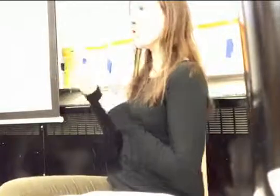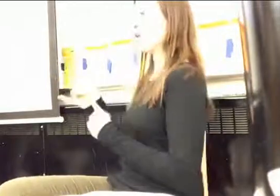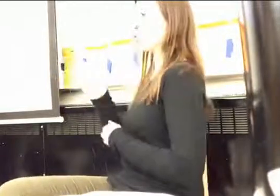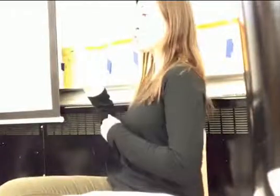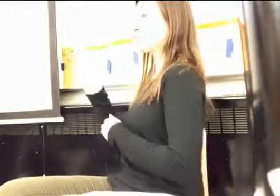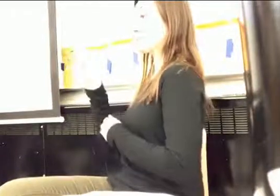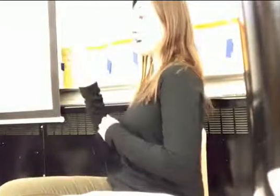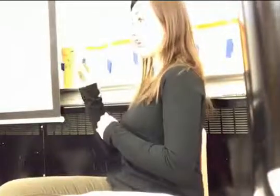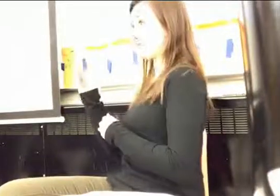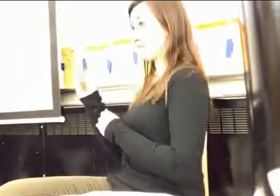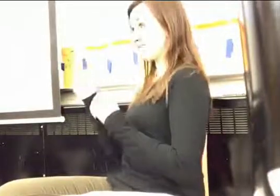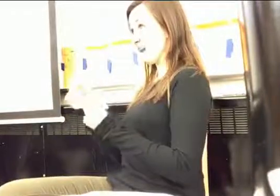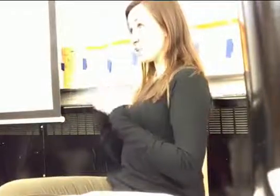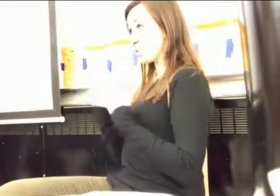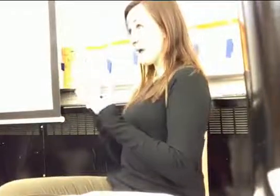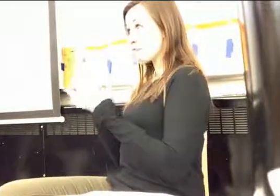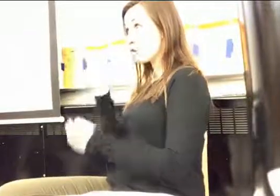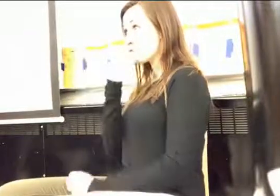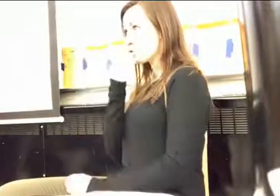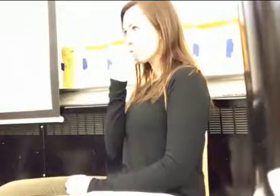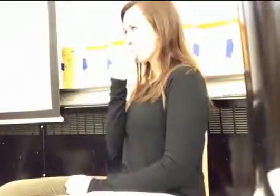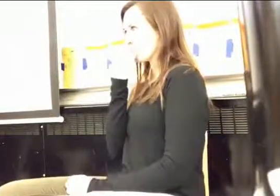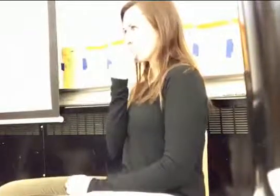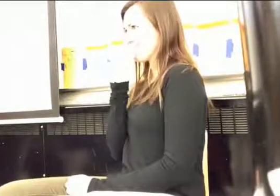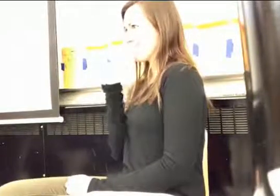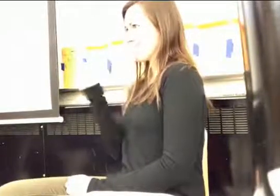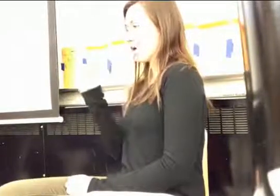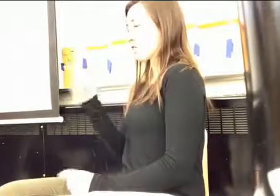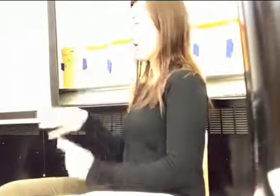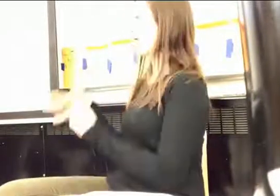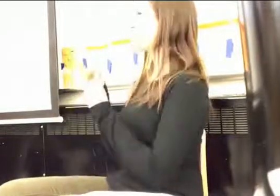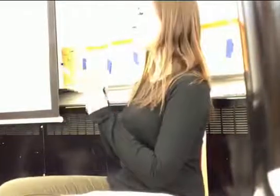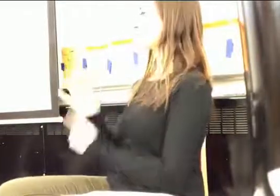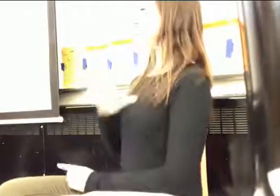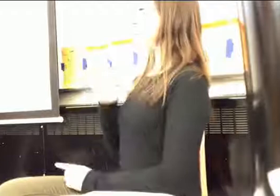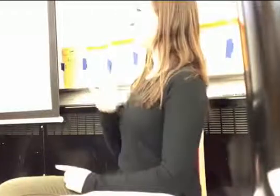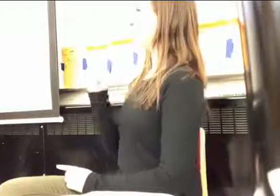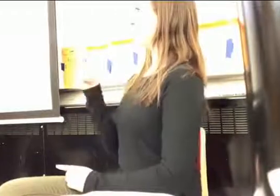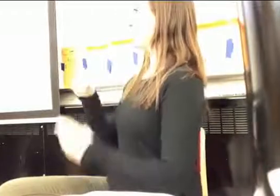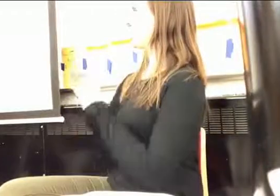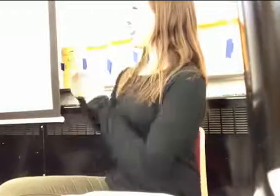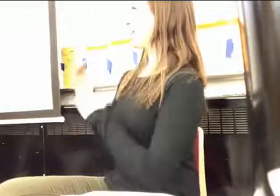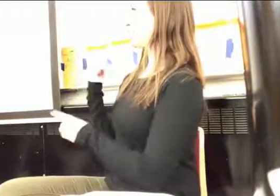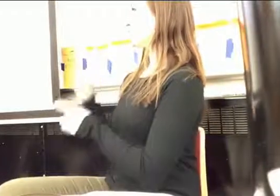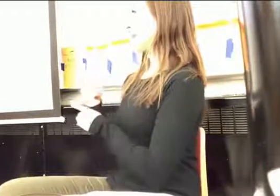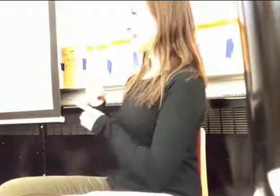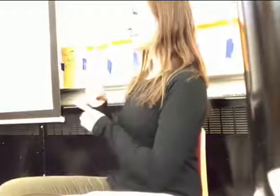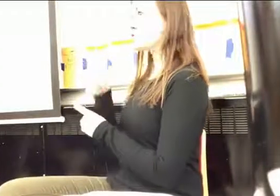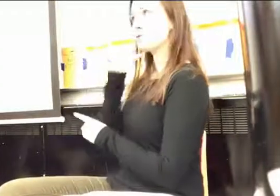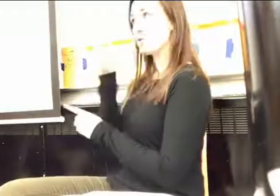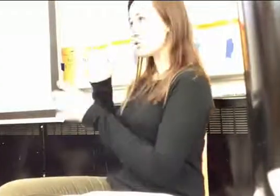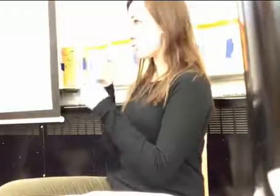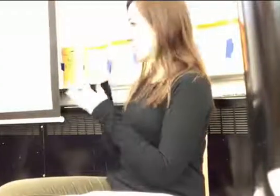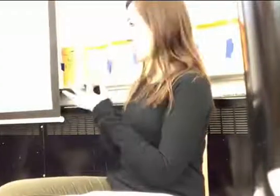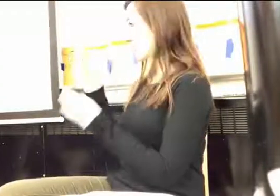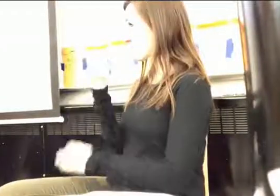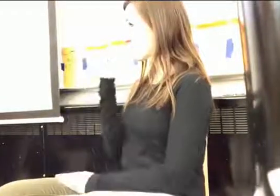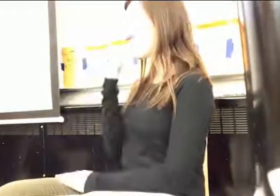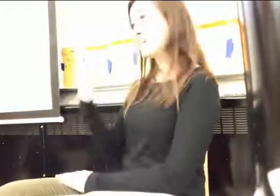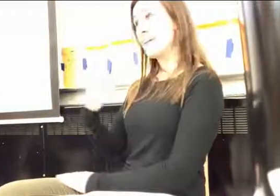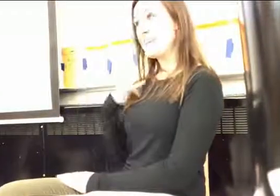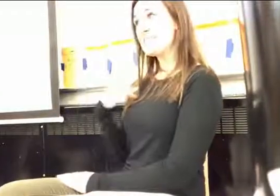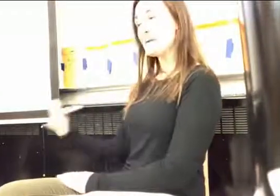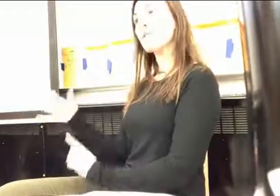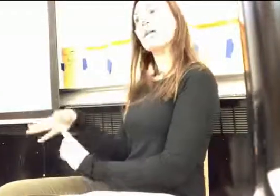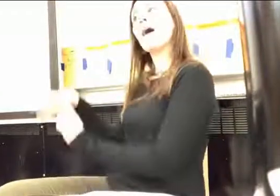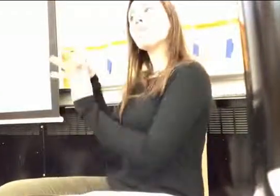do you guys get free meals on airplanes? No. Not, unless you're those cool kids in first class. Okay? So, you don't get free meals. Do you typically,